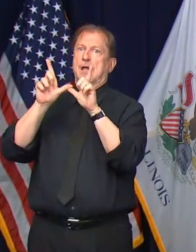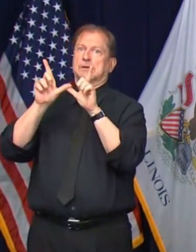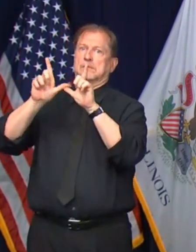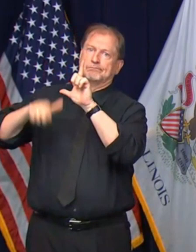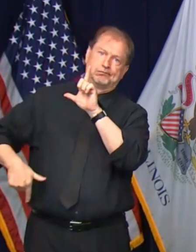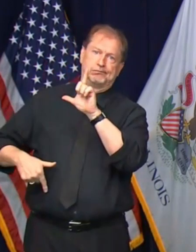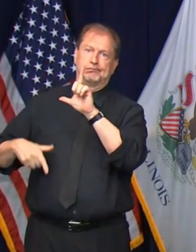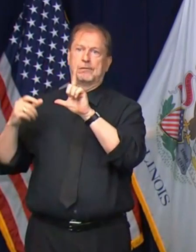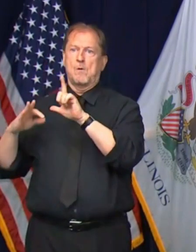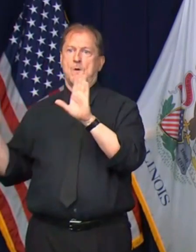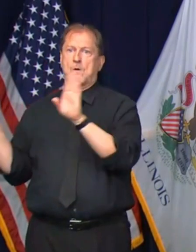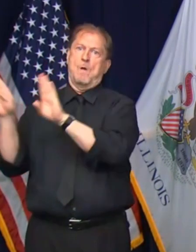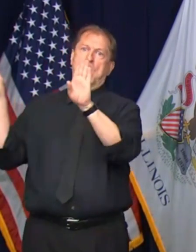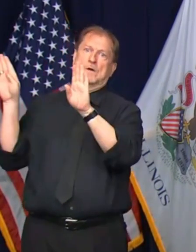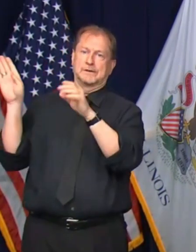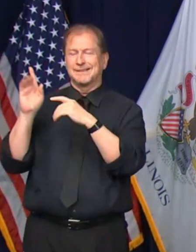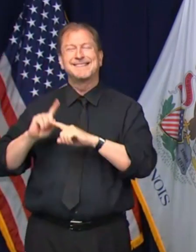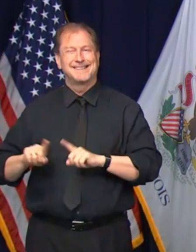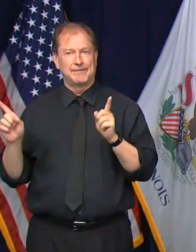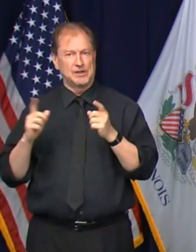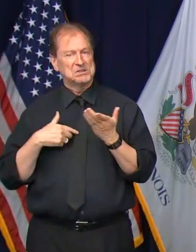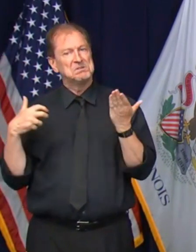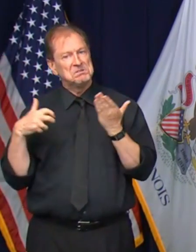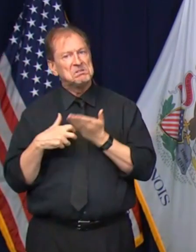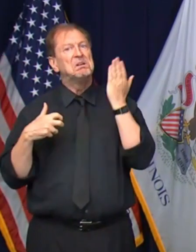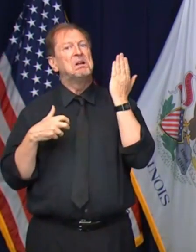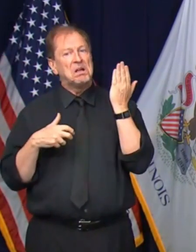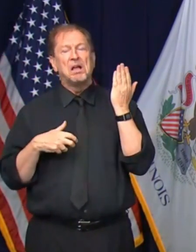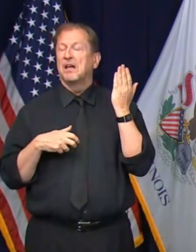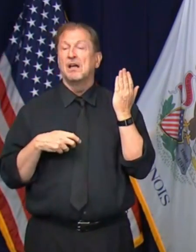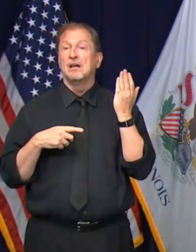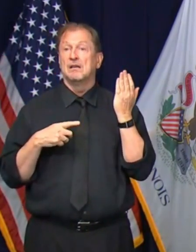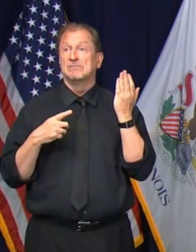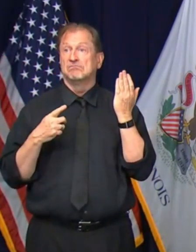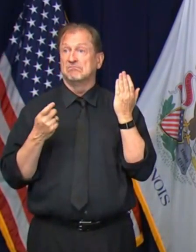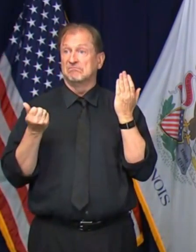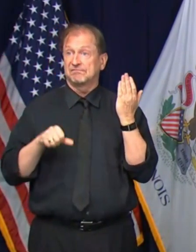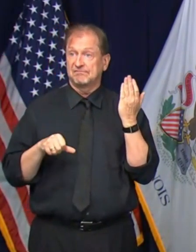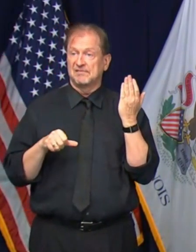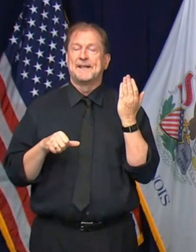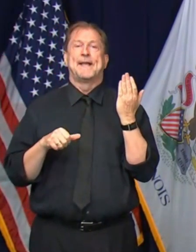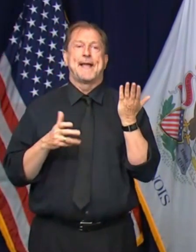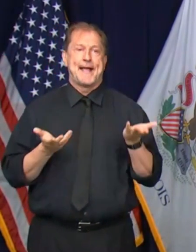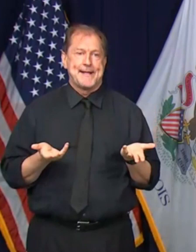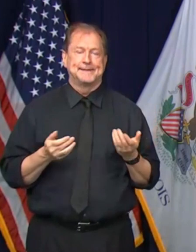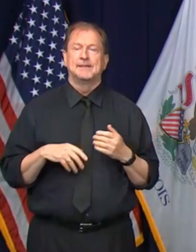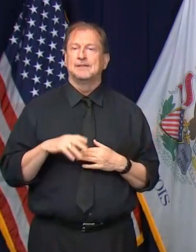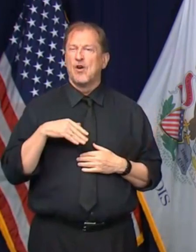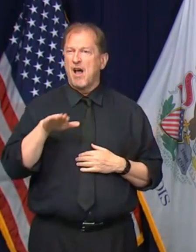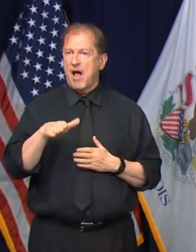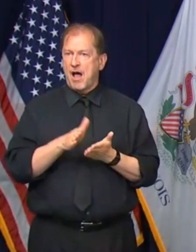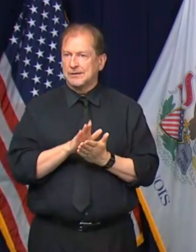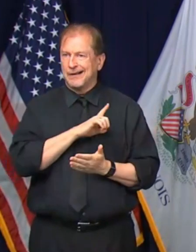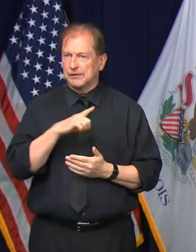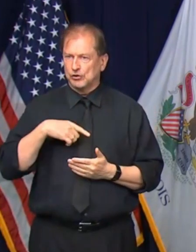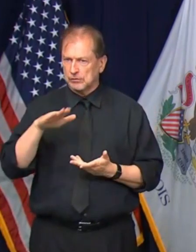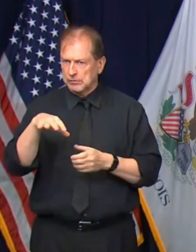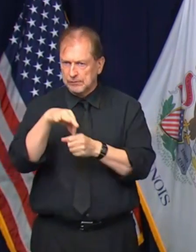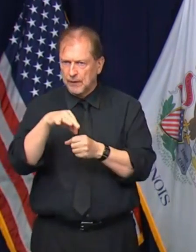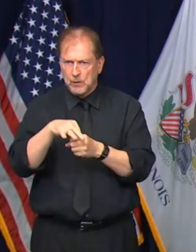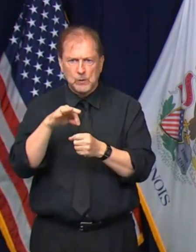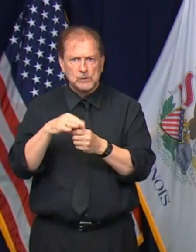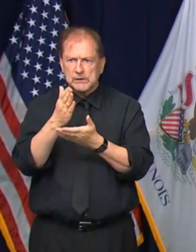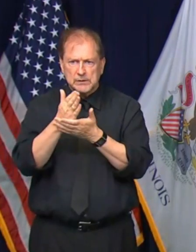to do business entirely. So I then asked the legislature simply to pass something. They